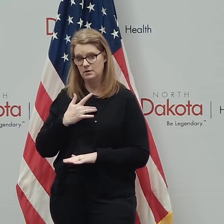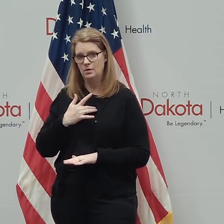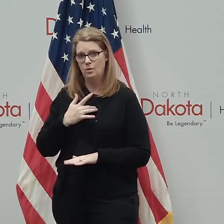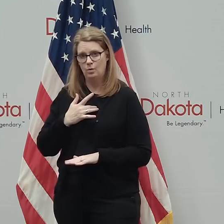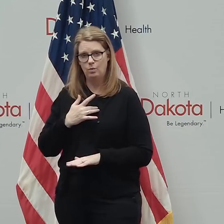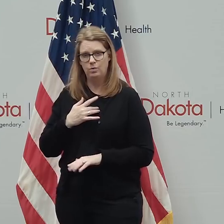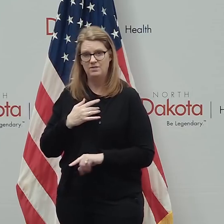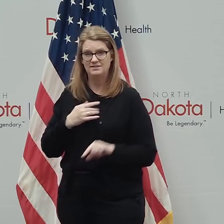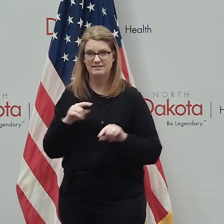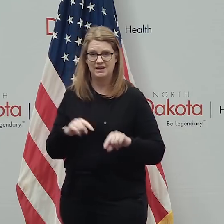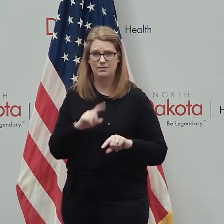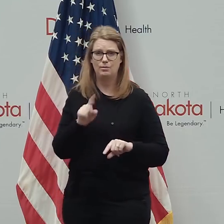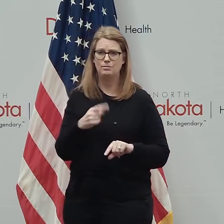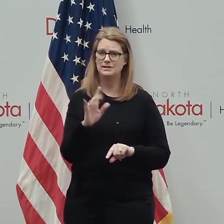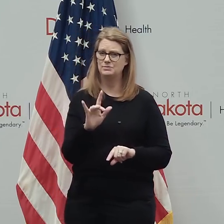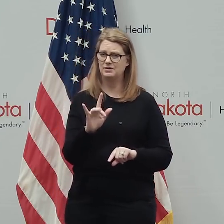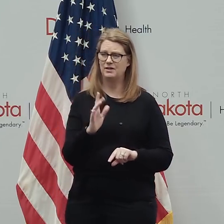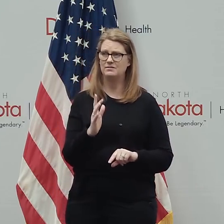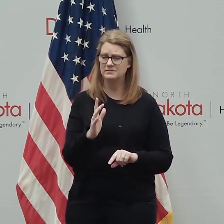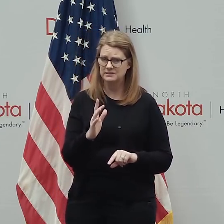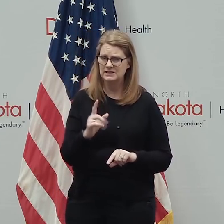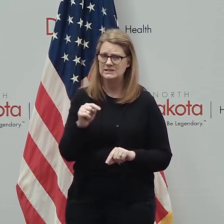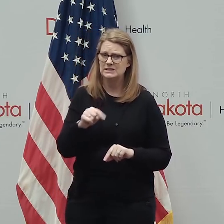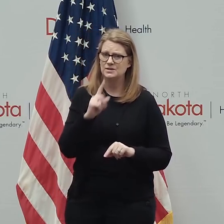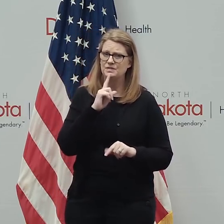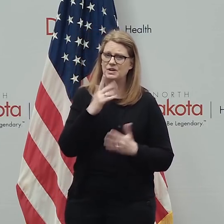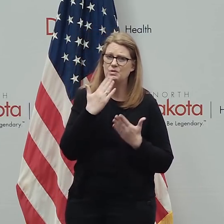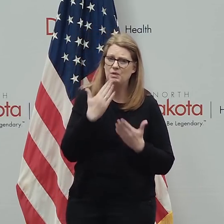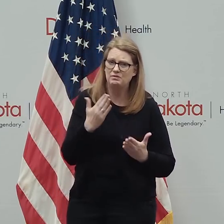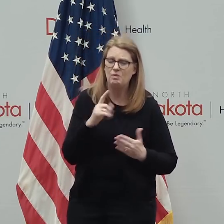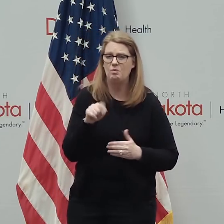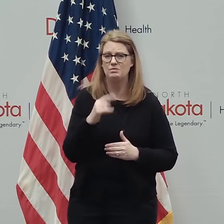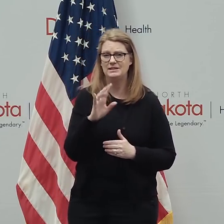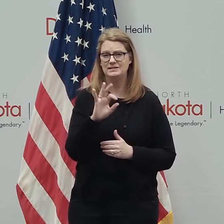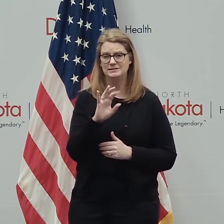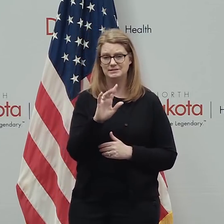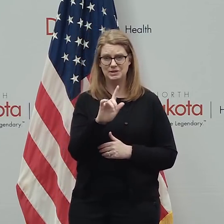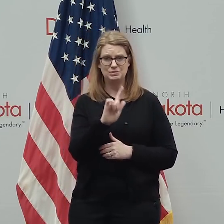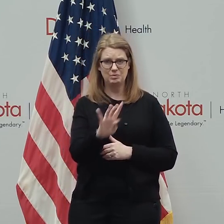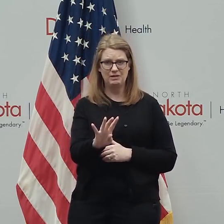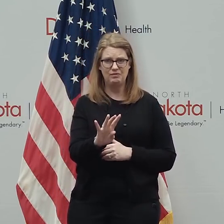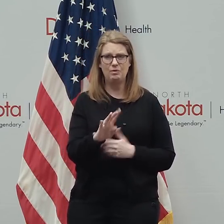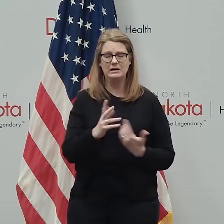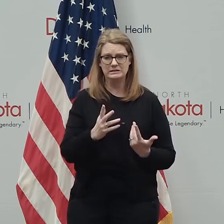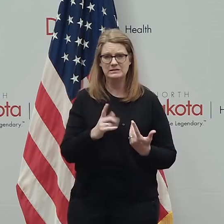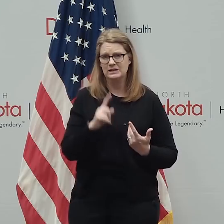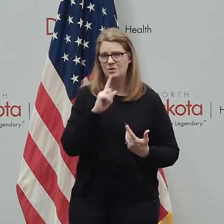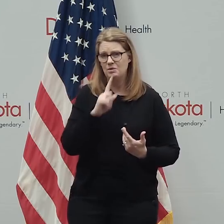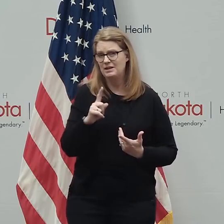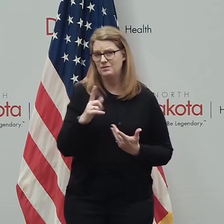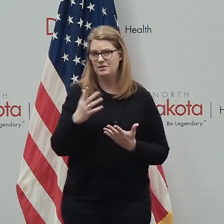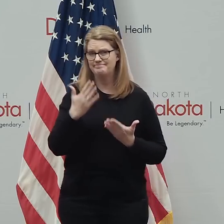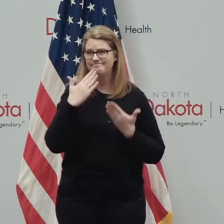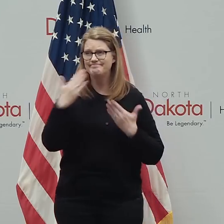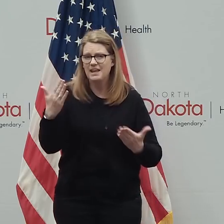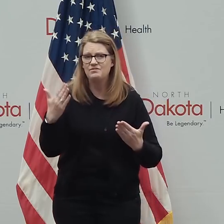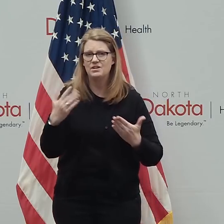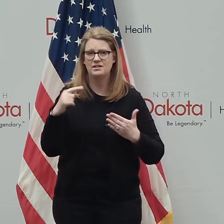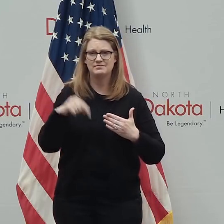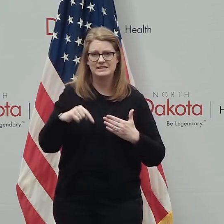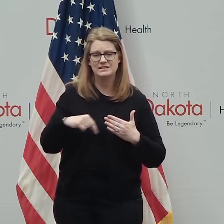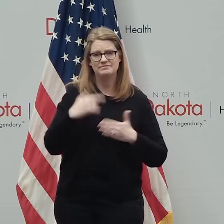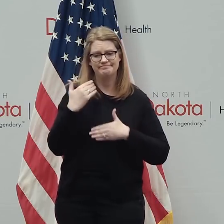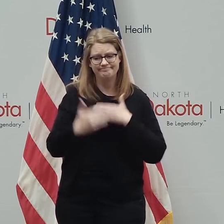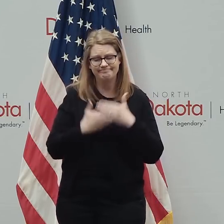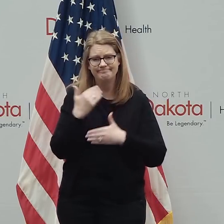there's always things to be grateful for in North Dakota, and how we're faring through this pandemic compared to the rest